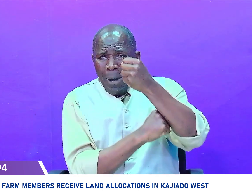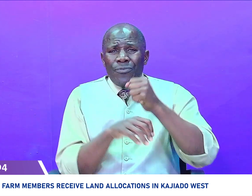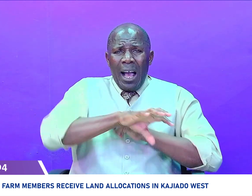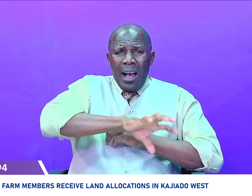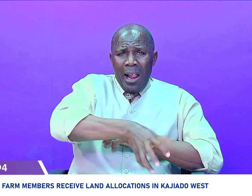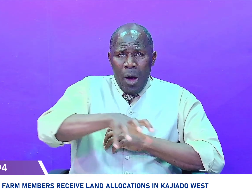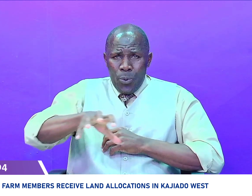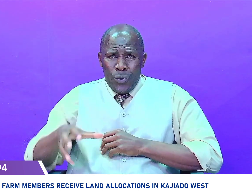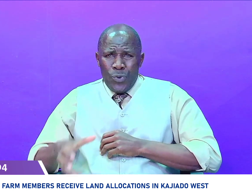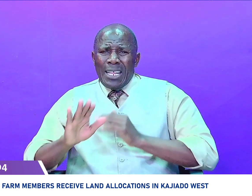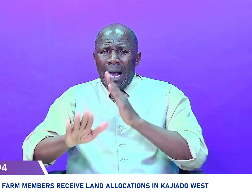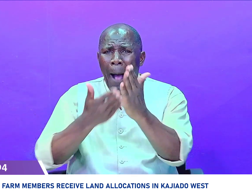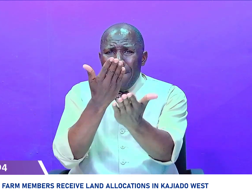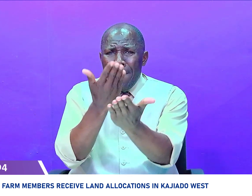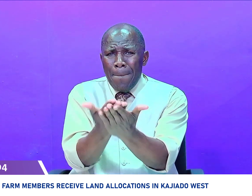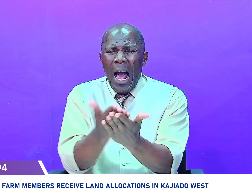planning guidelines.